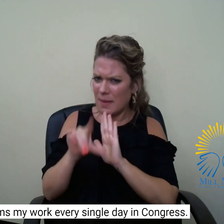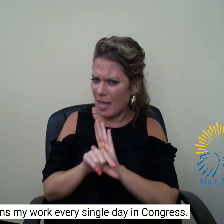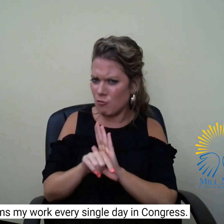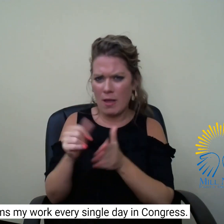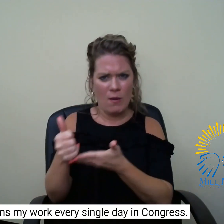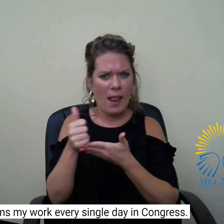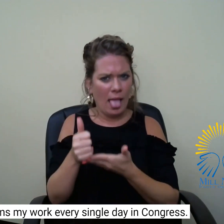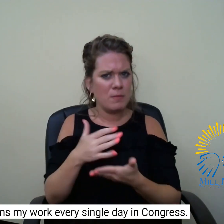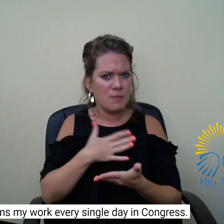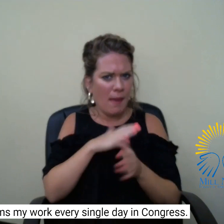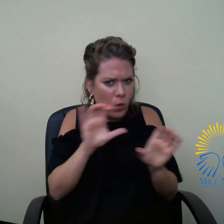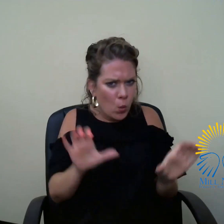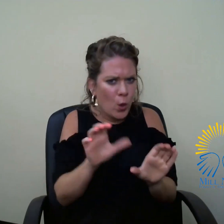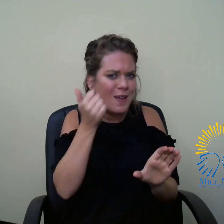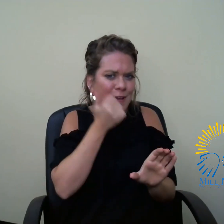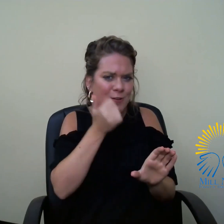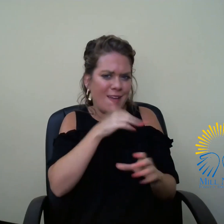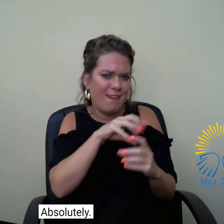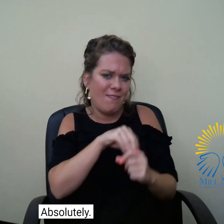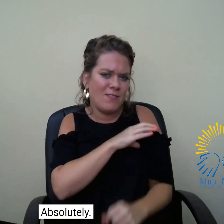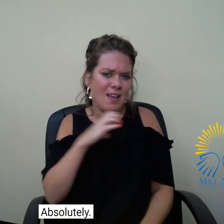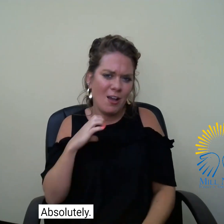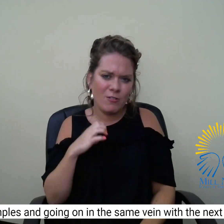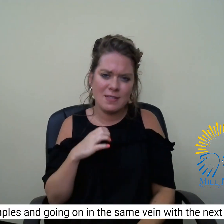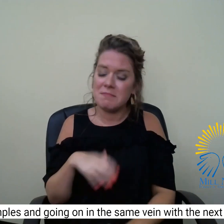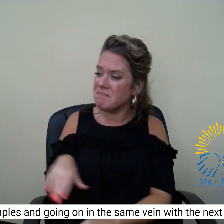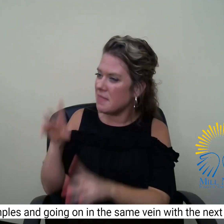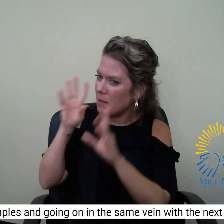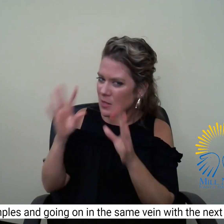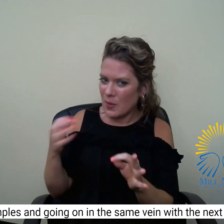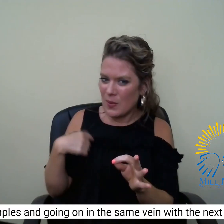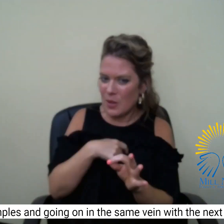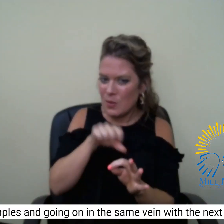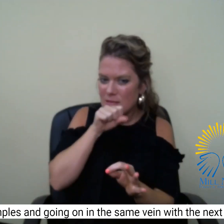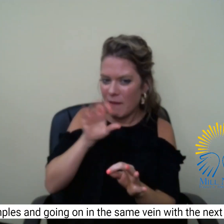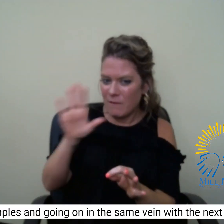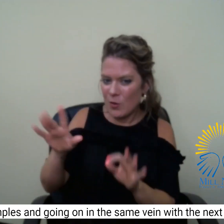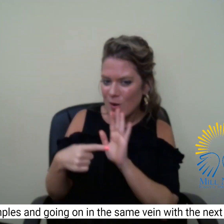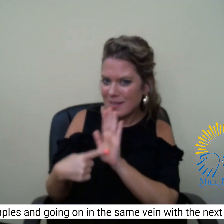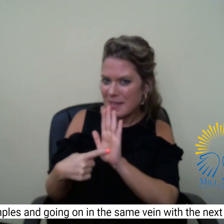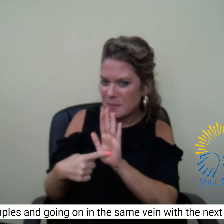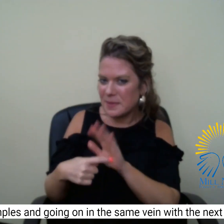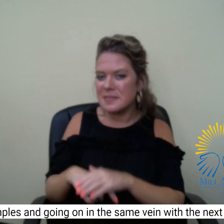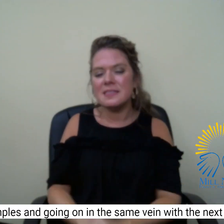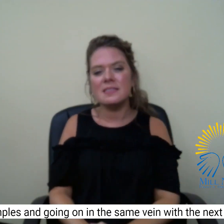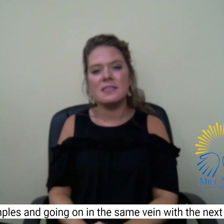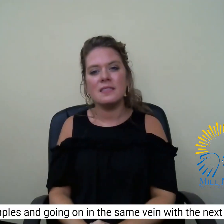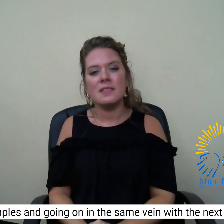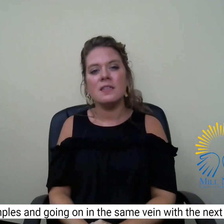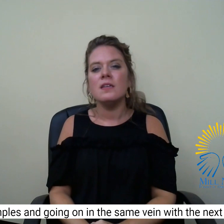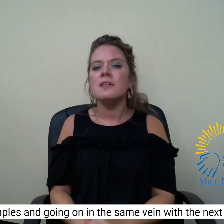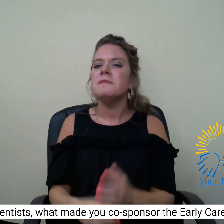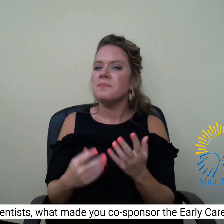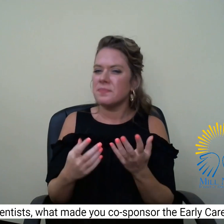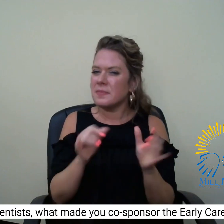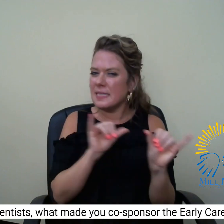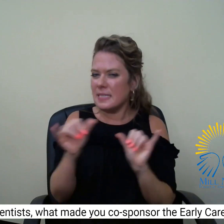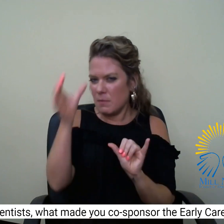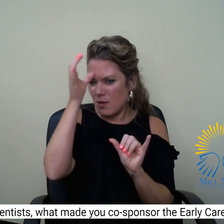day in Congress. Absolutely. We love those examples. And going on in the same vein with the next generation of young